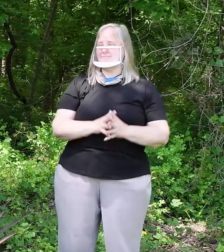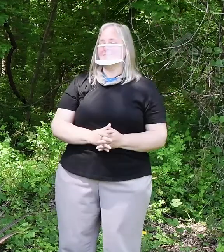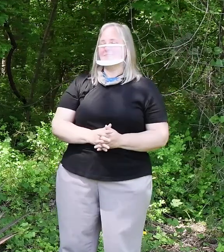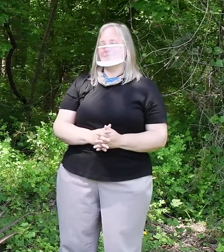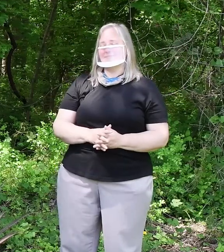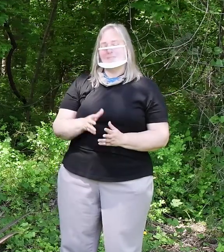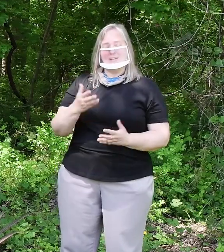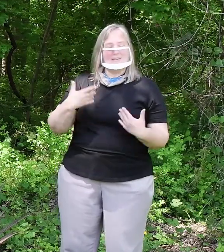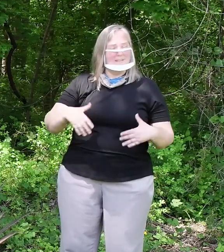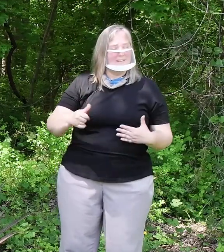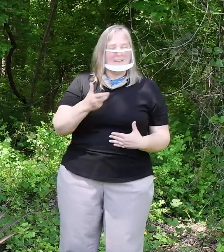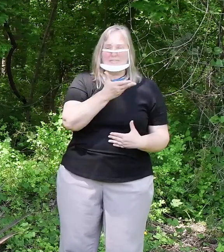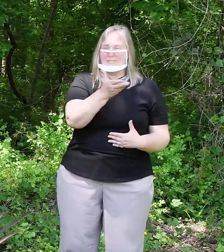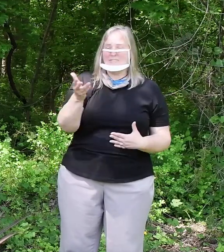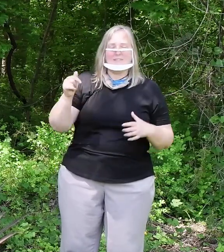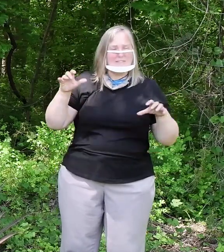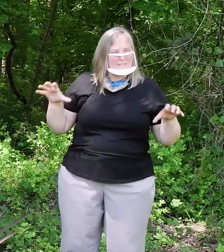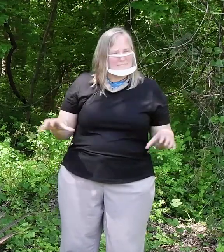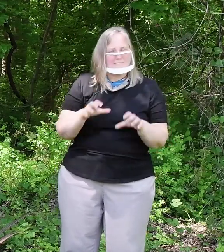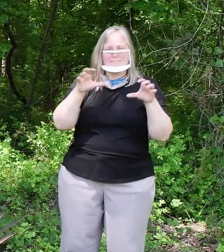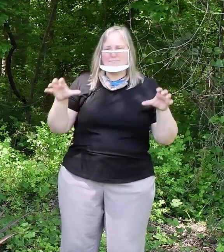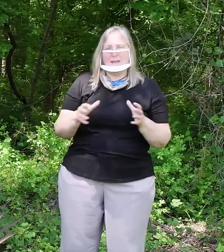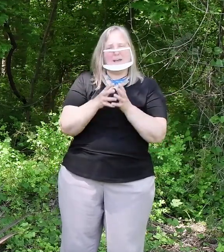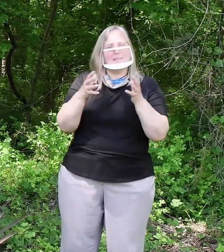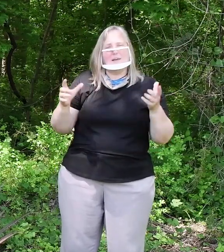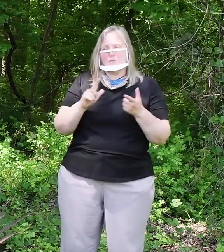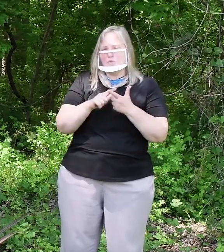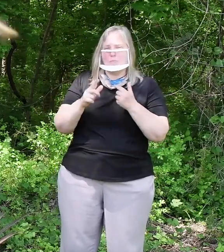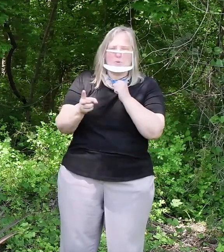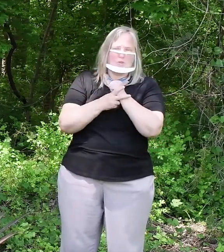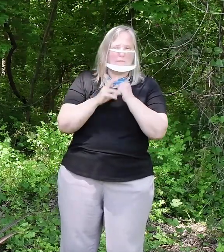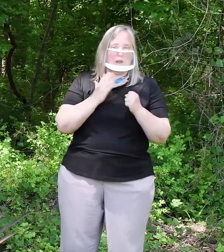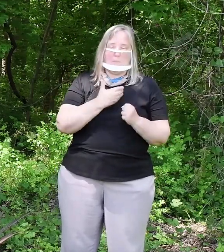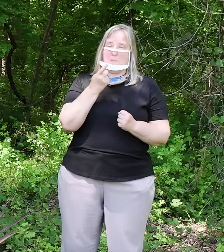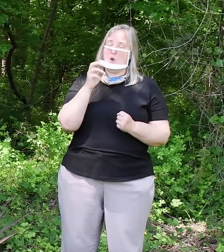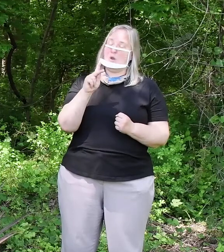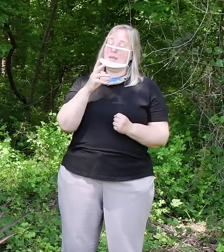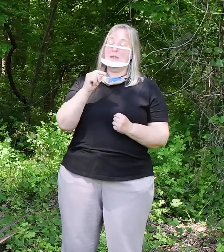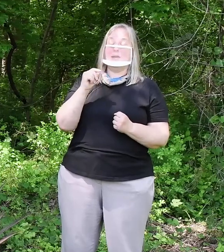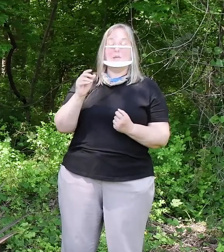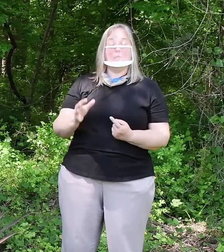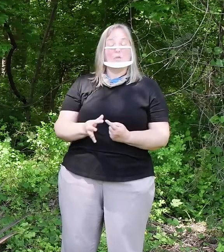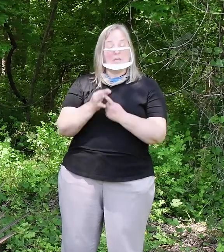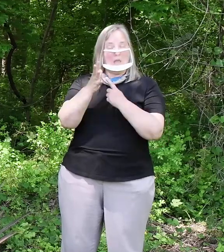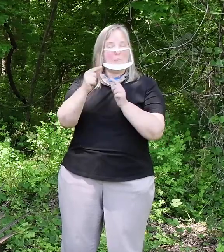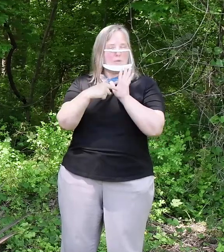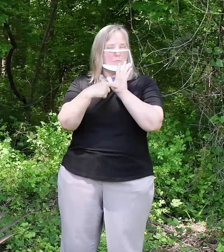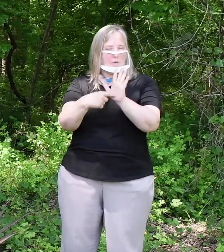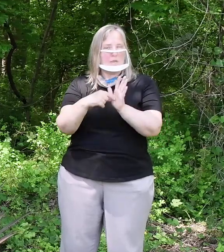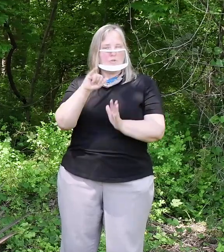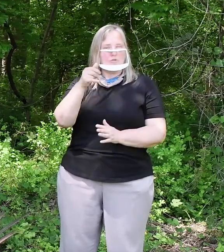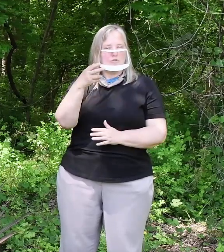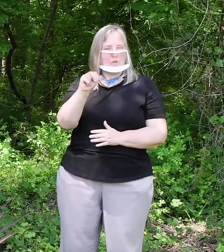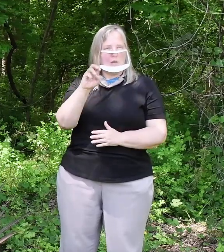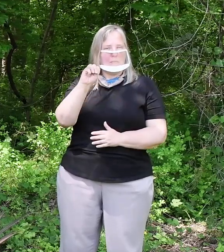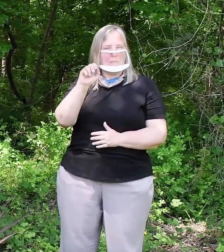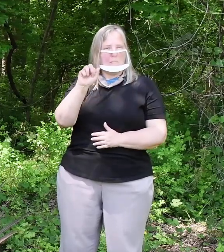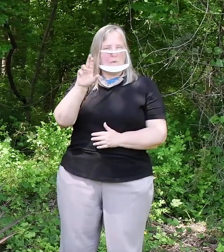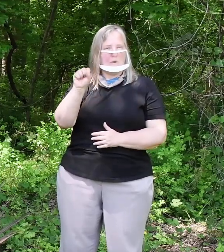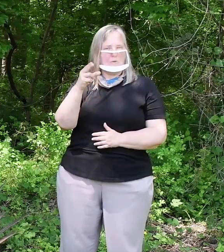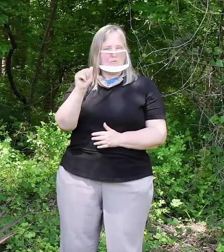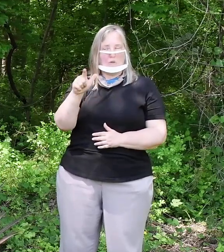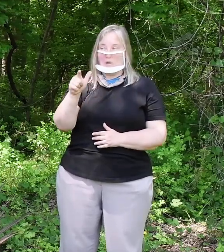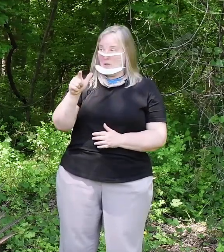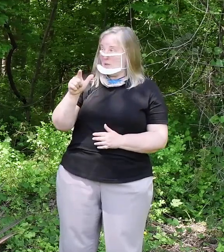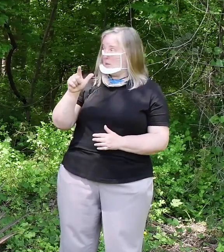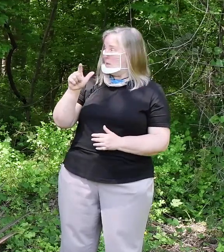They have done so much to preserve our park. And I particularly want to point out John Marshall, who,